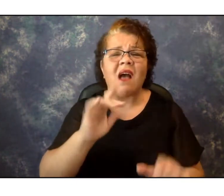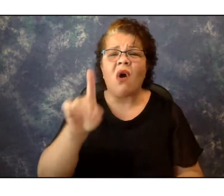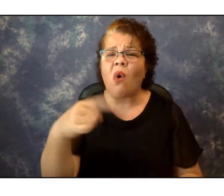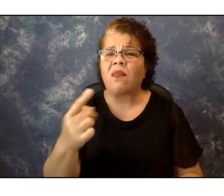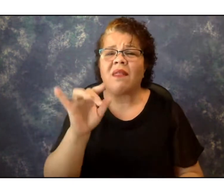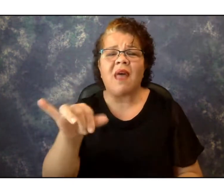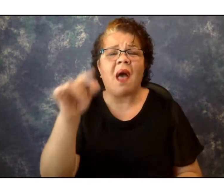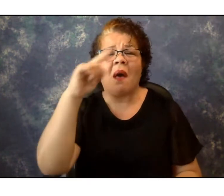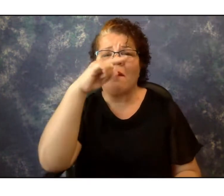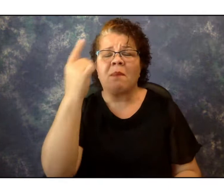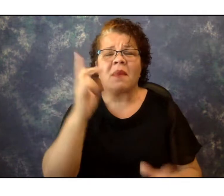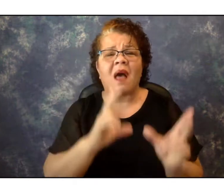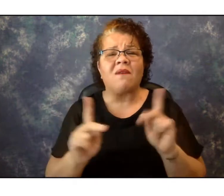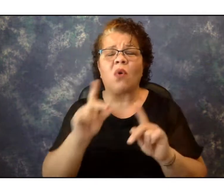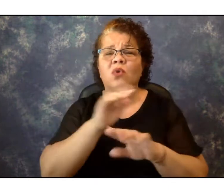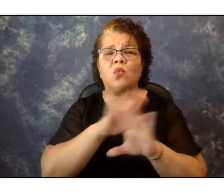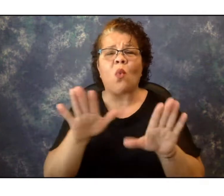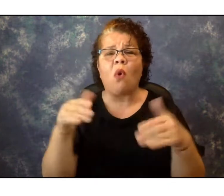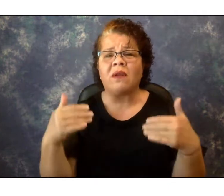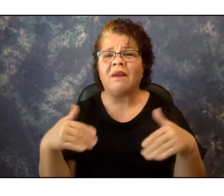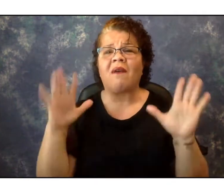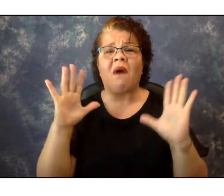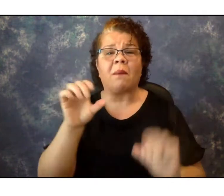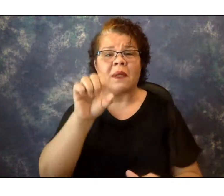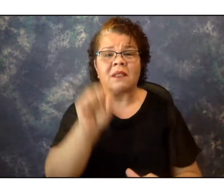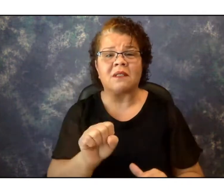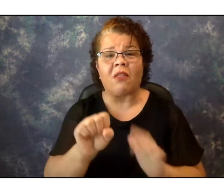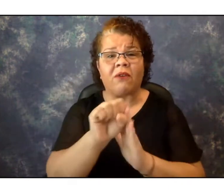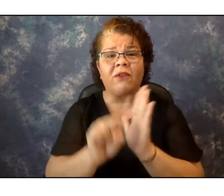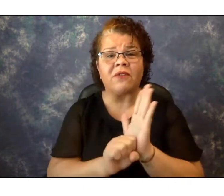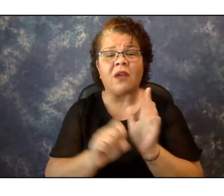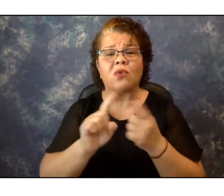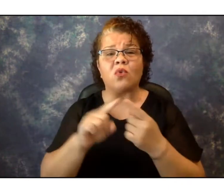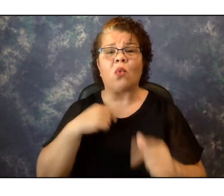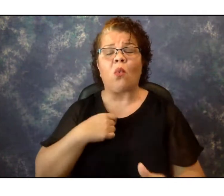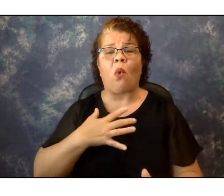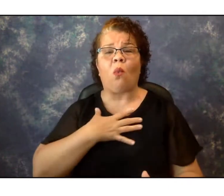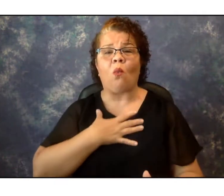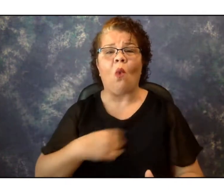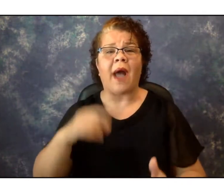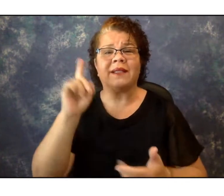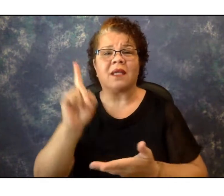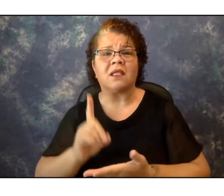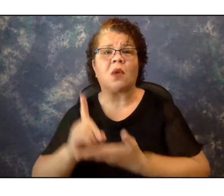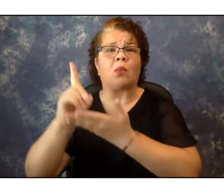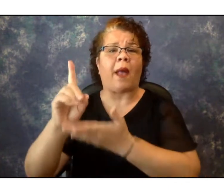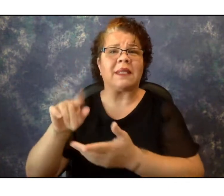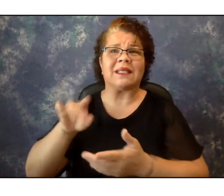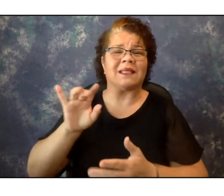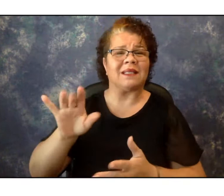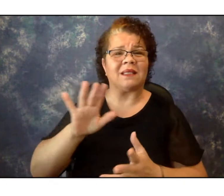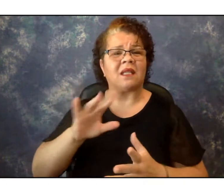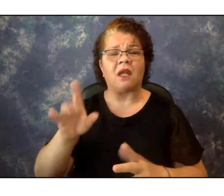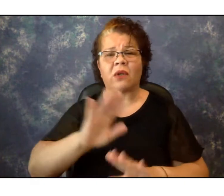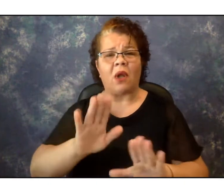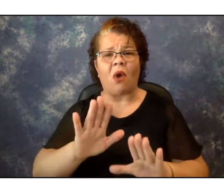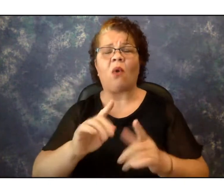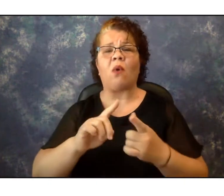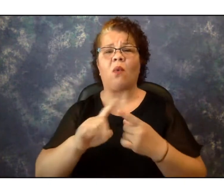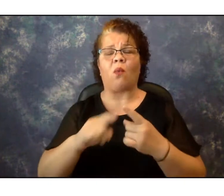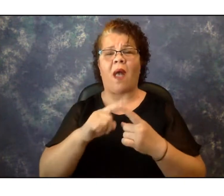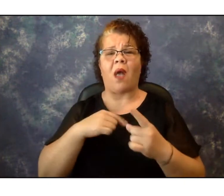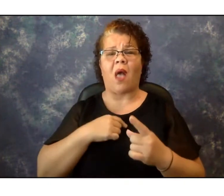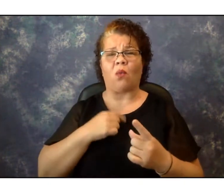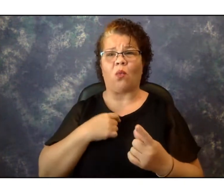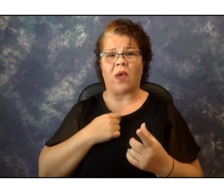white supremacists, right? That, in okay. the way Yep. that we think about escape, right? Or the push and the pull,